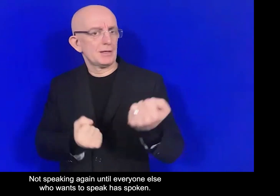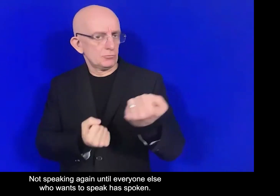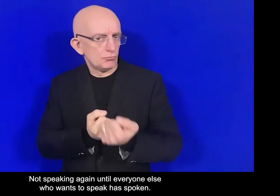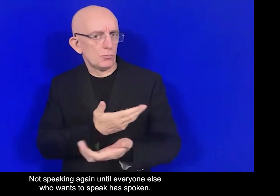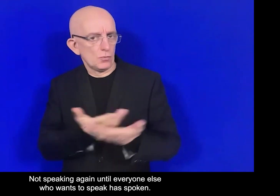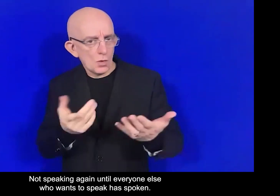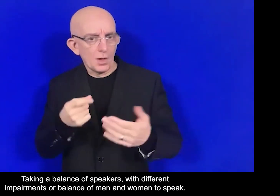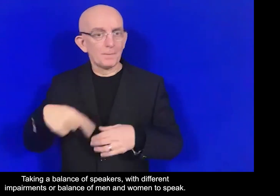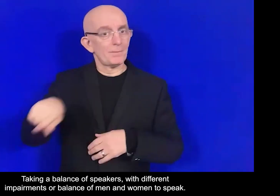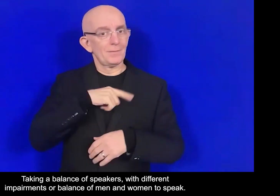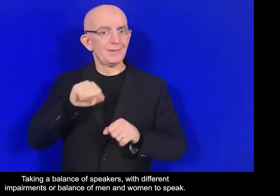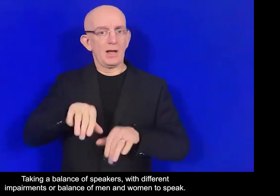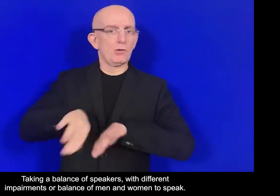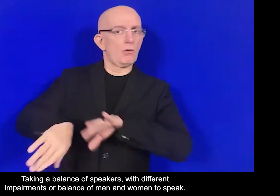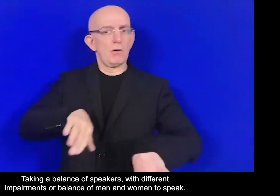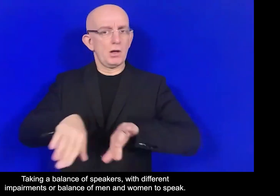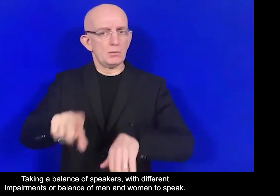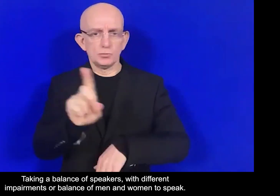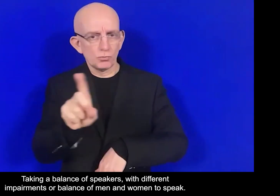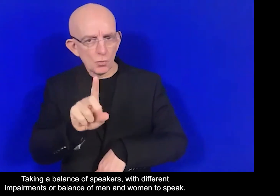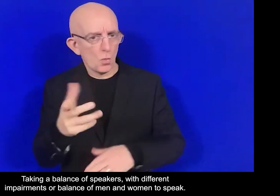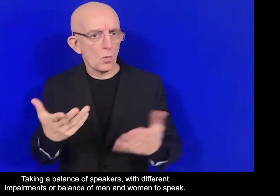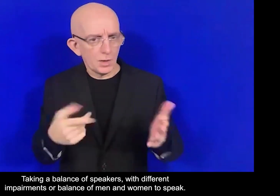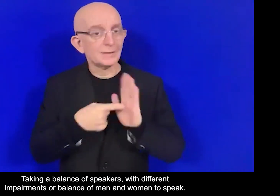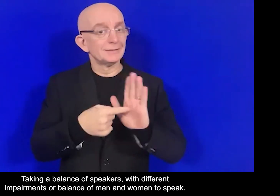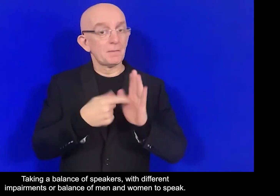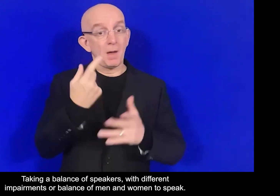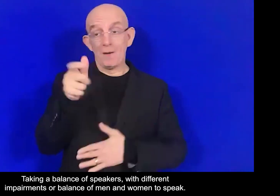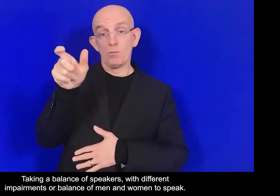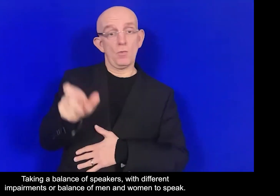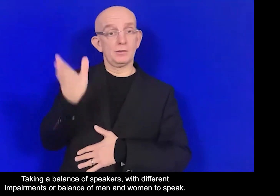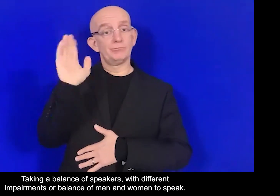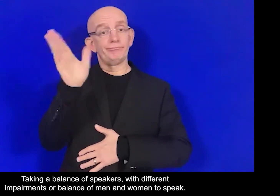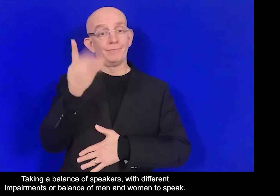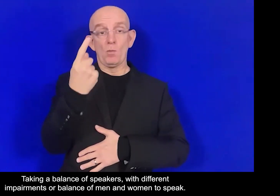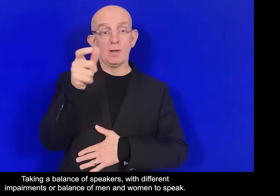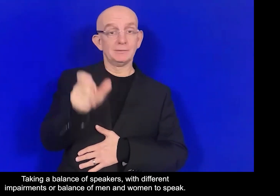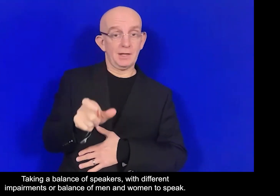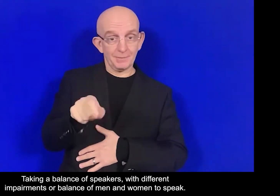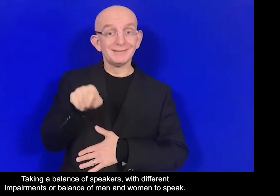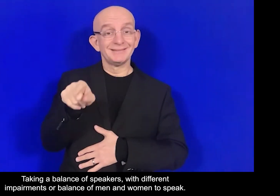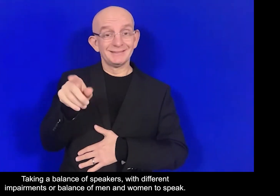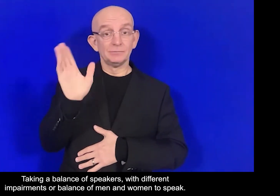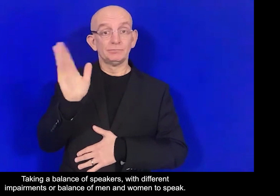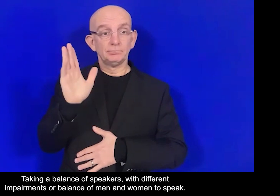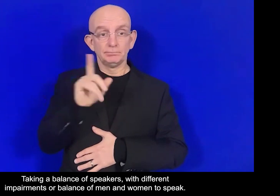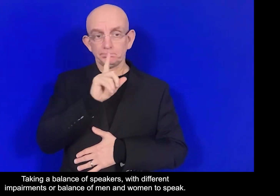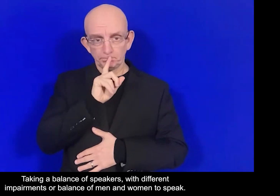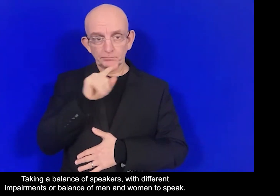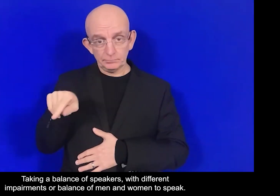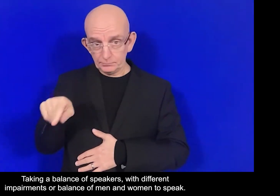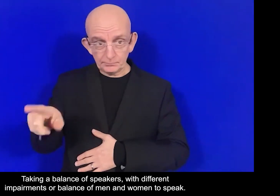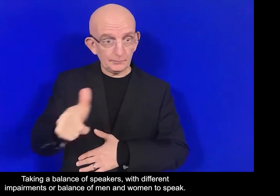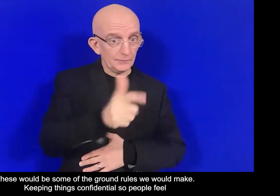spoken, taking a balance of speakers with different impairments, or balance of men and women to